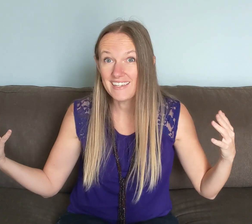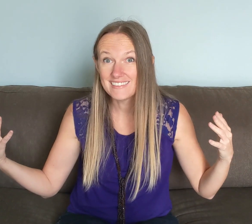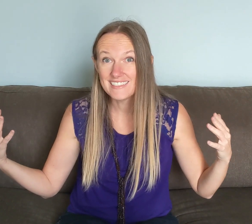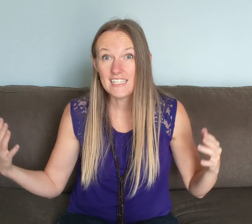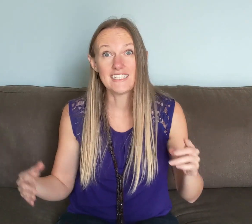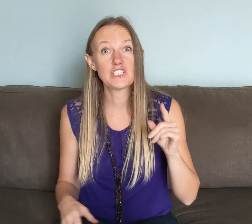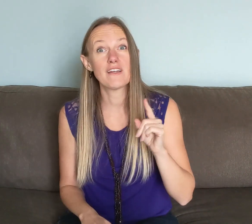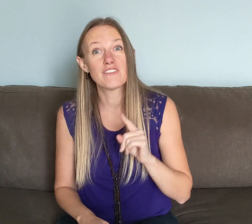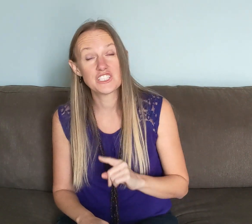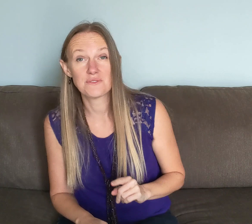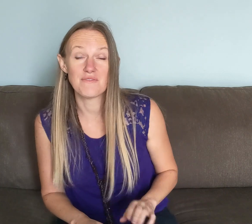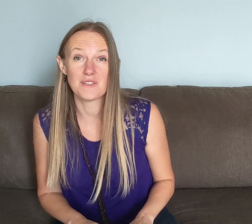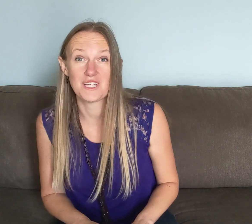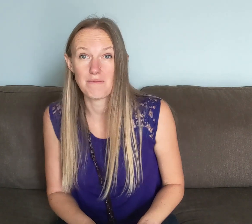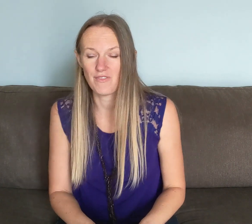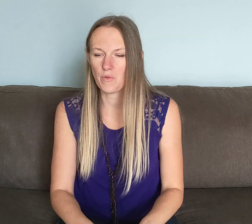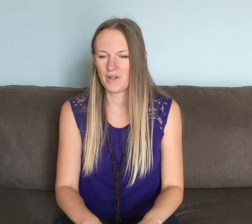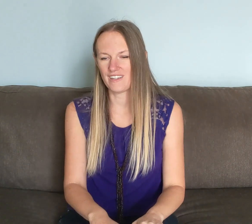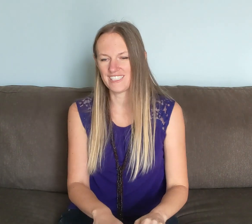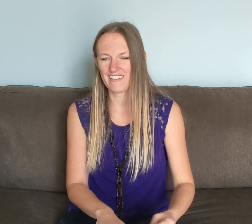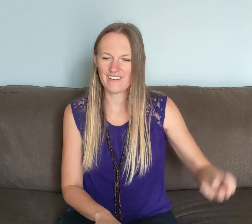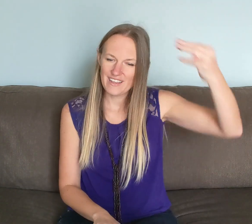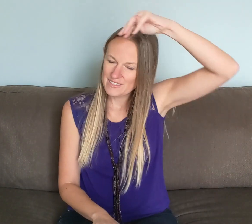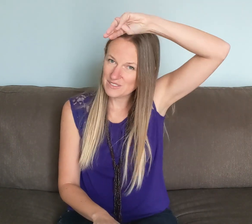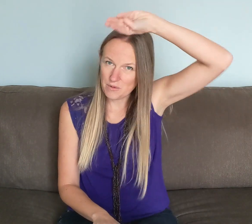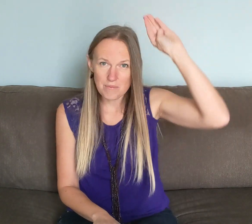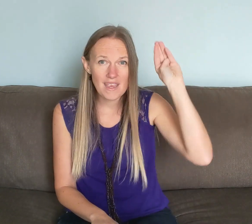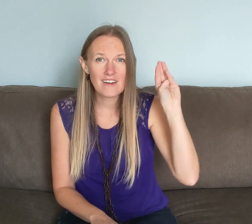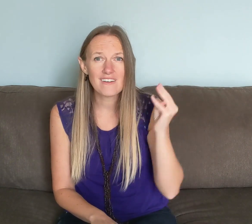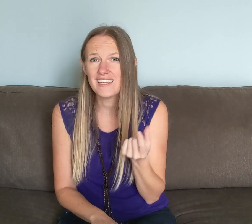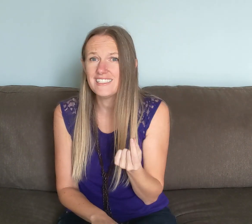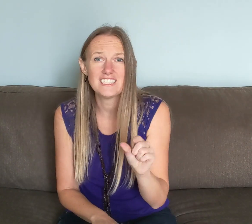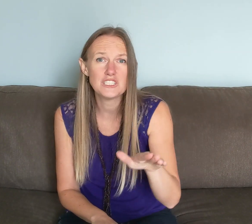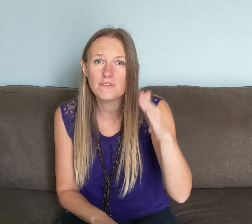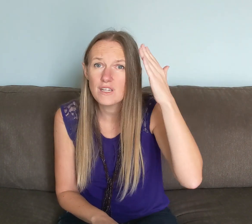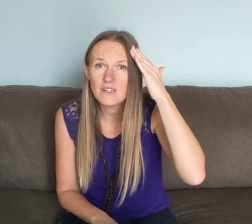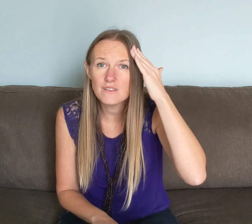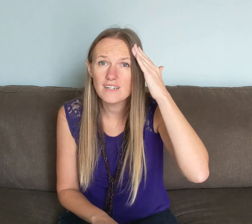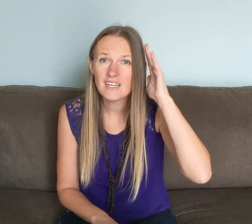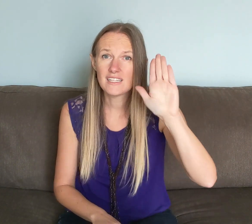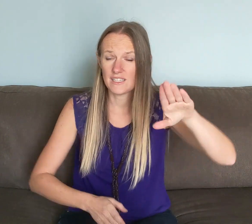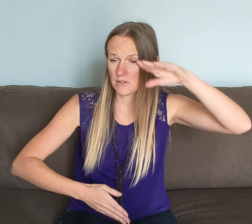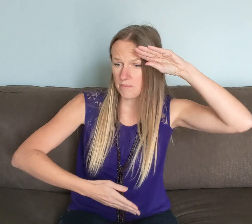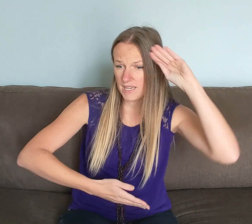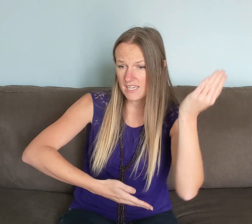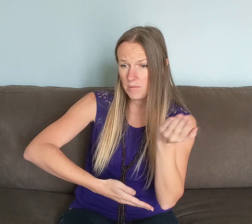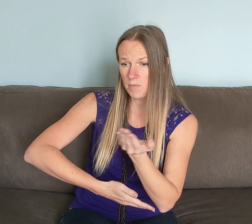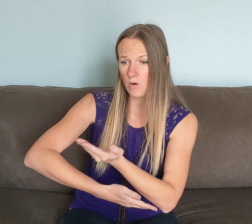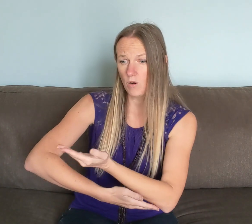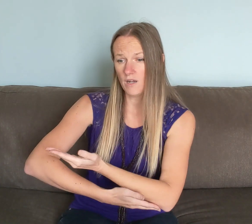Okay, let's try verse 3 from the top before we put it all together. So Mary, did you know that your baby